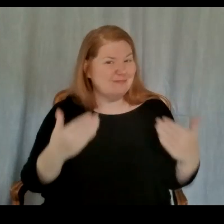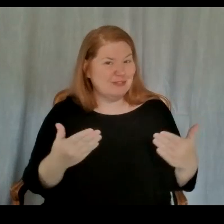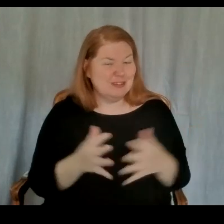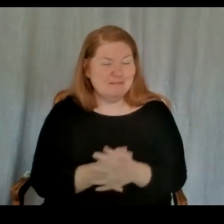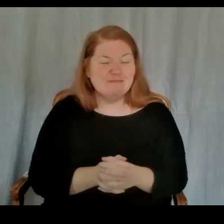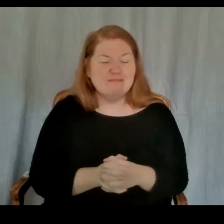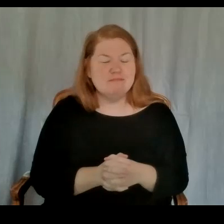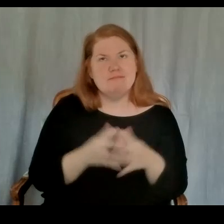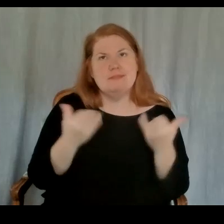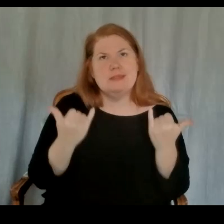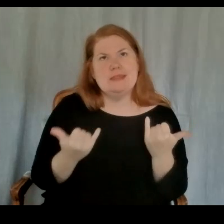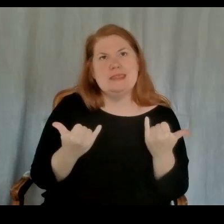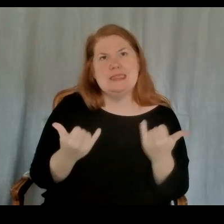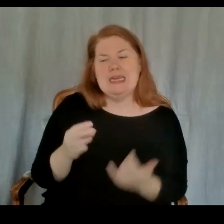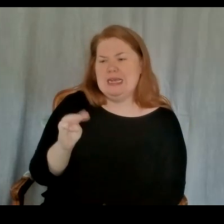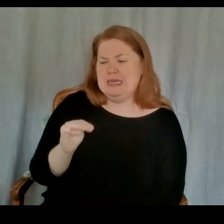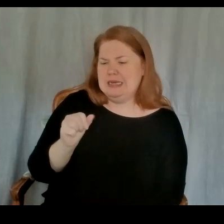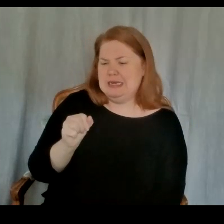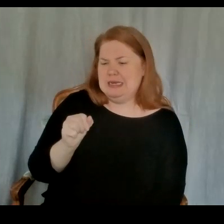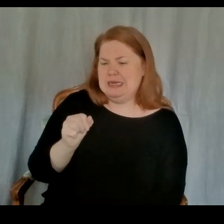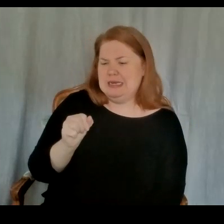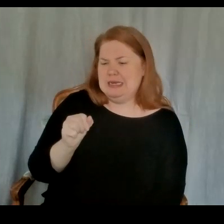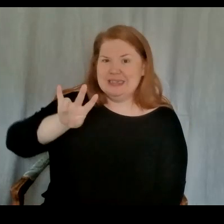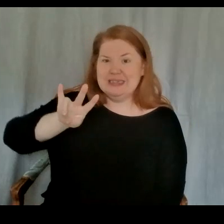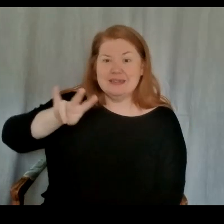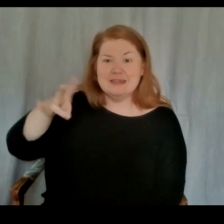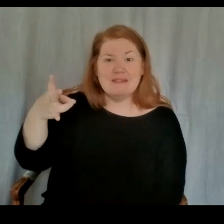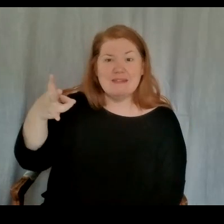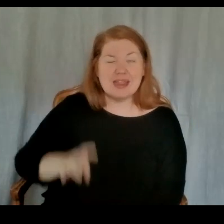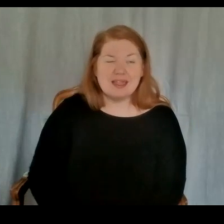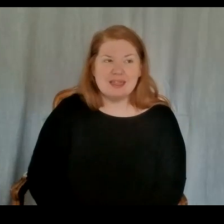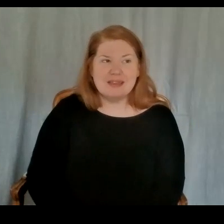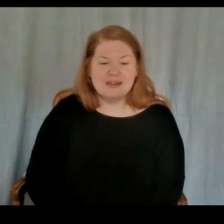Today is May 7th.